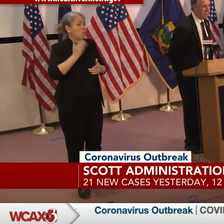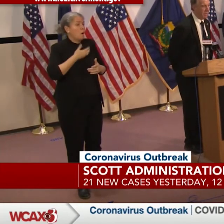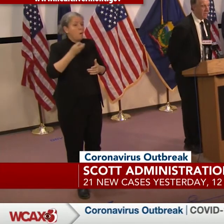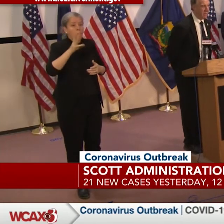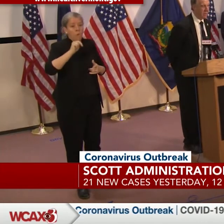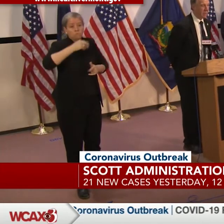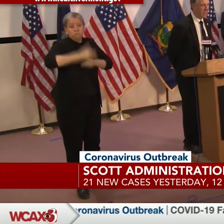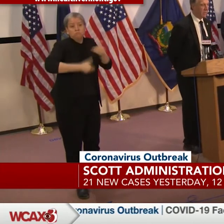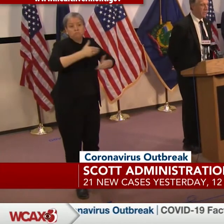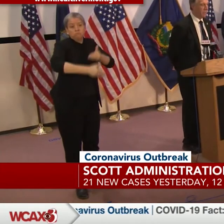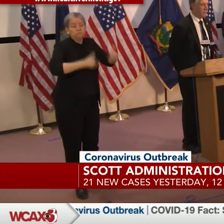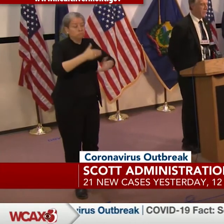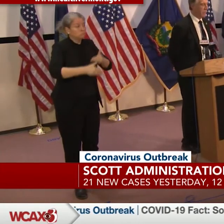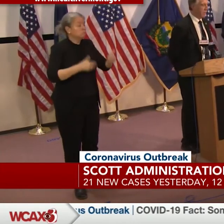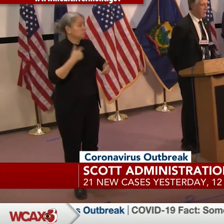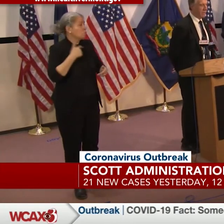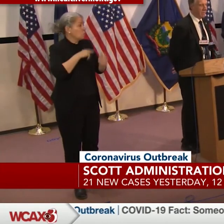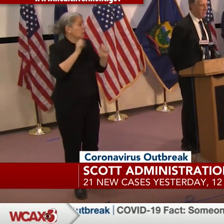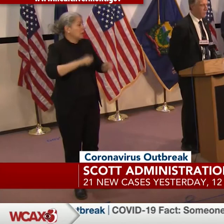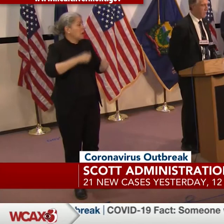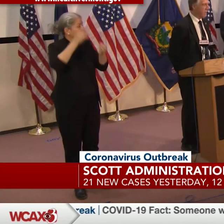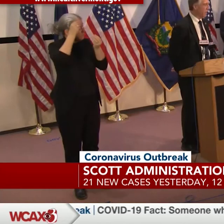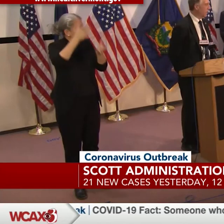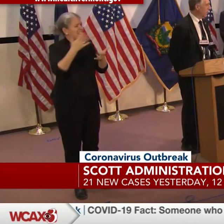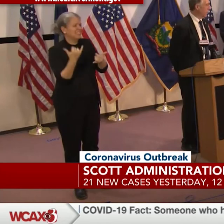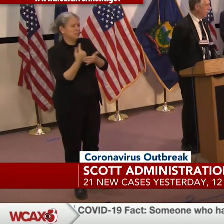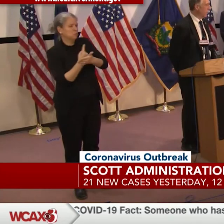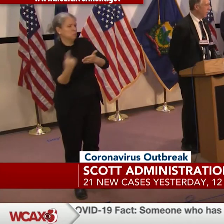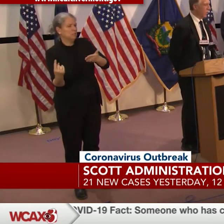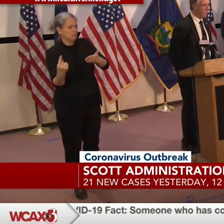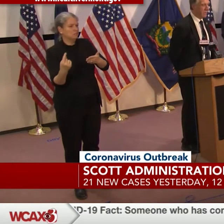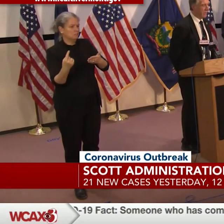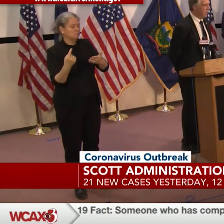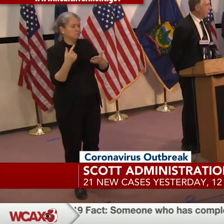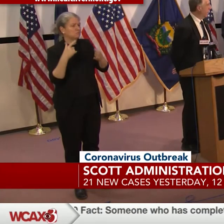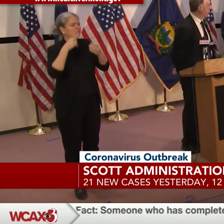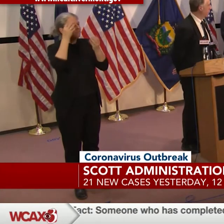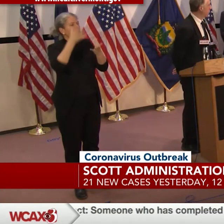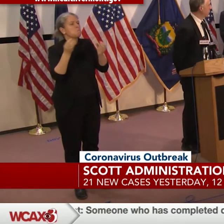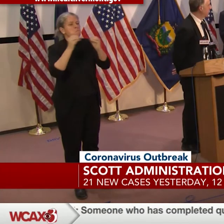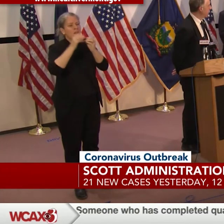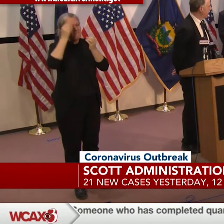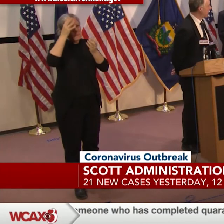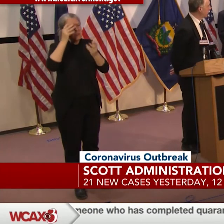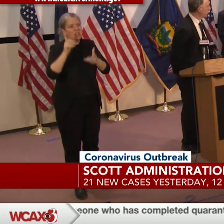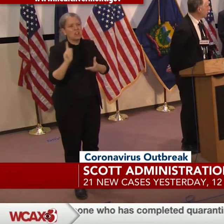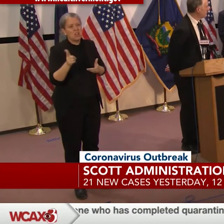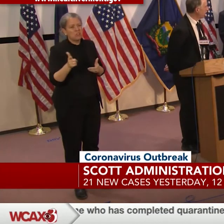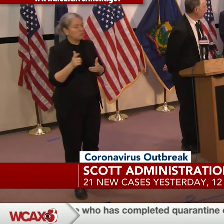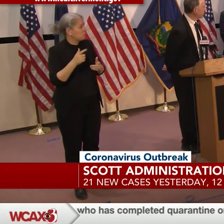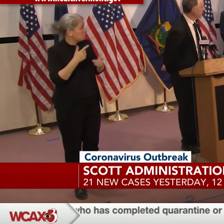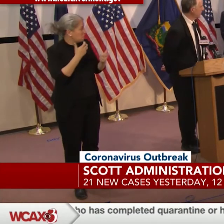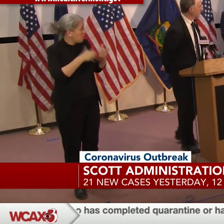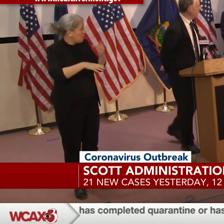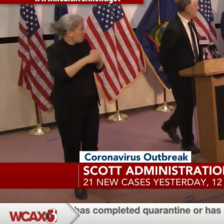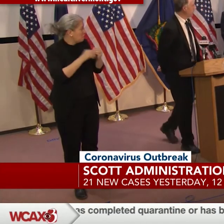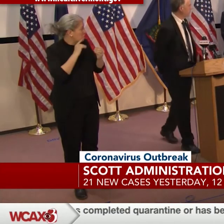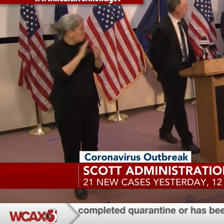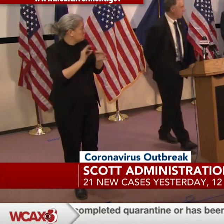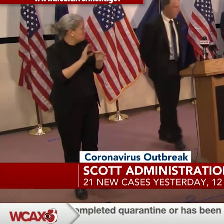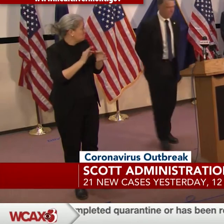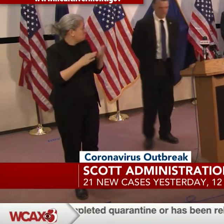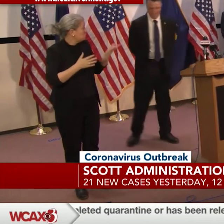that information with you again this week, we hope. But I'll let Commissioner Sherling answer the rest of